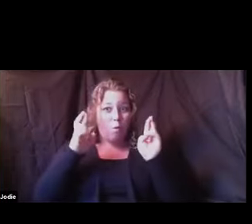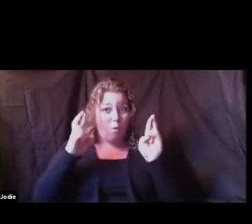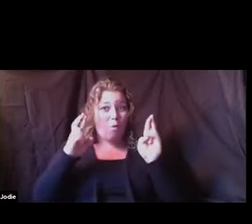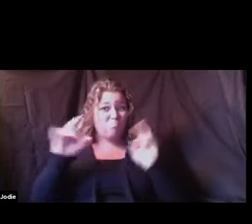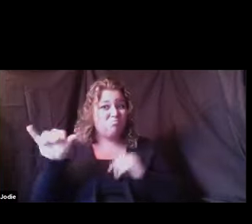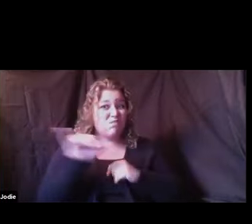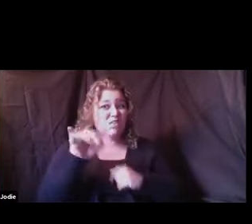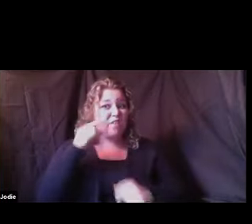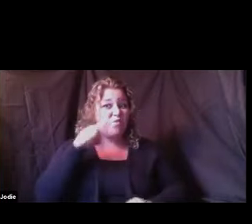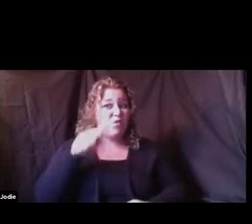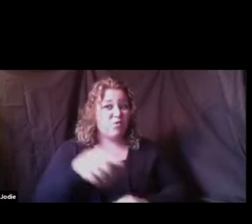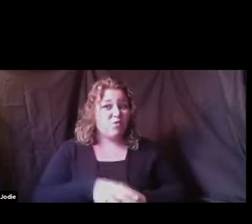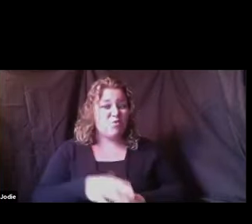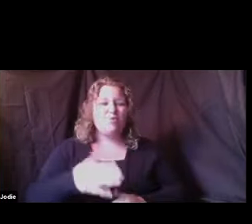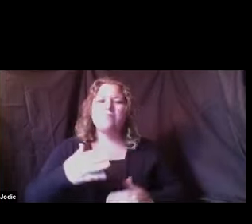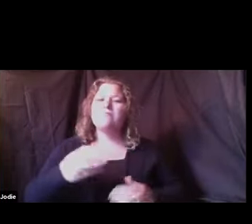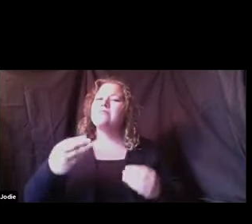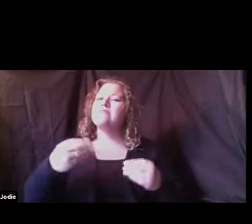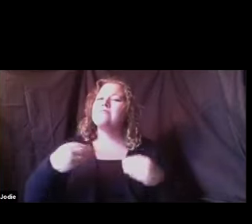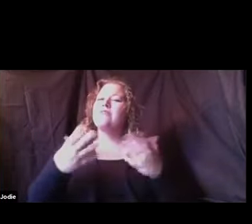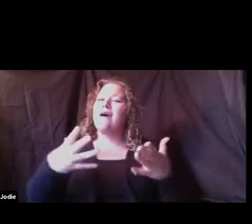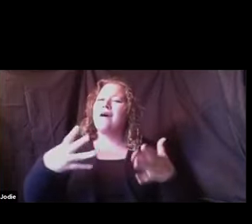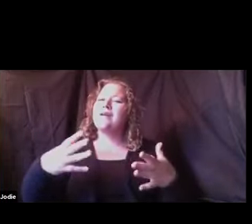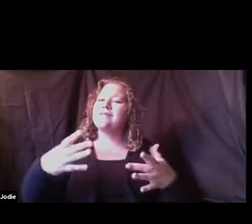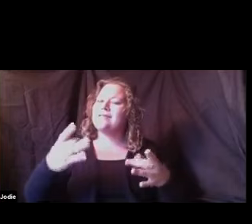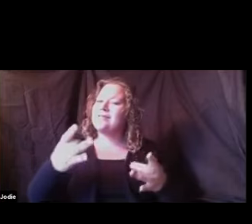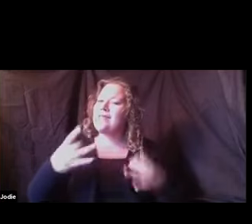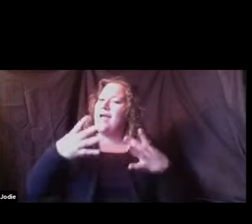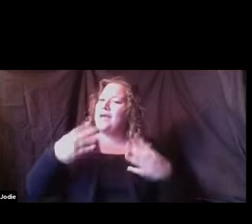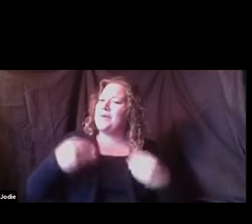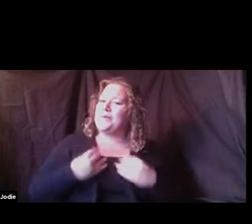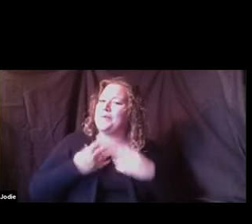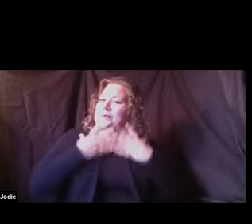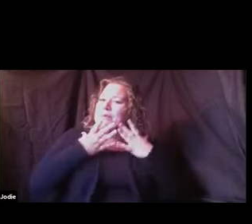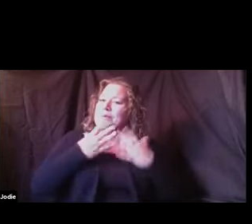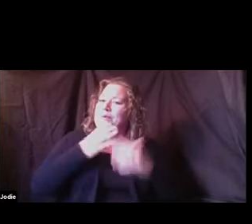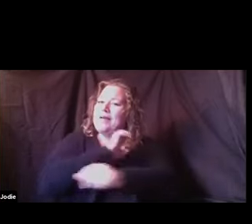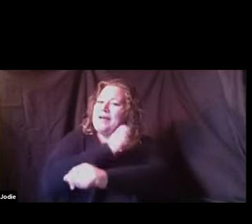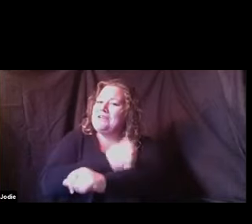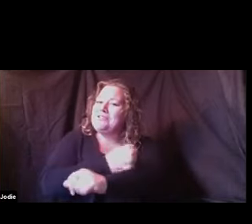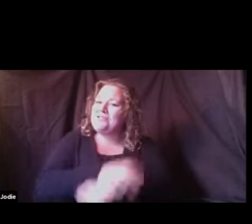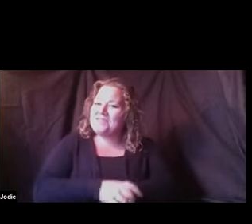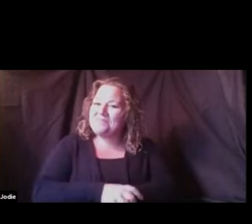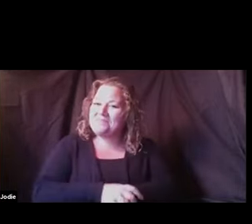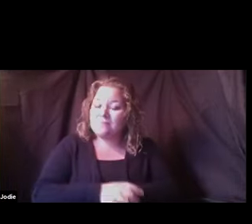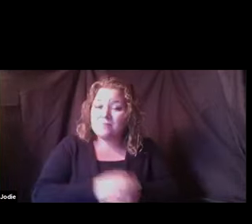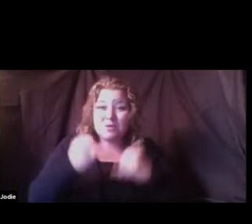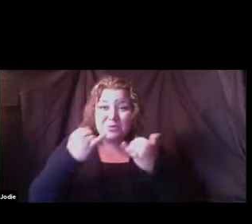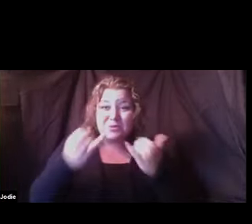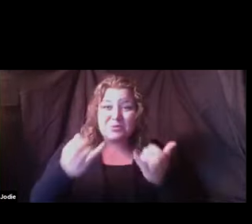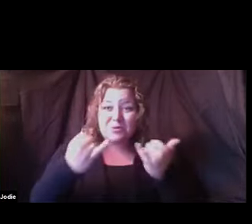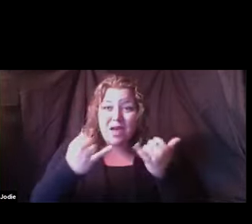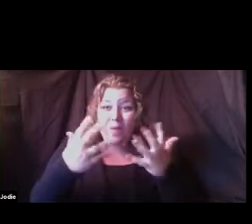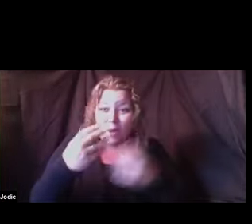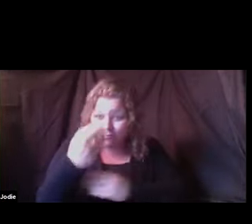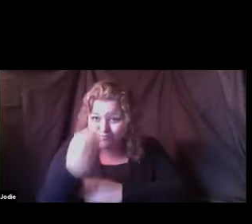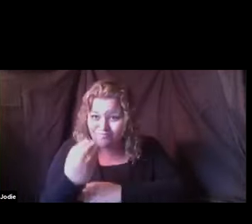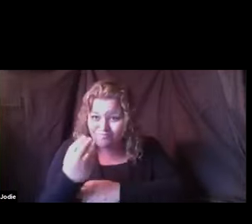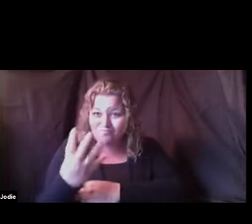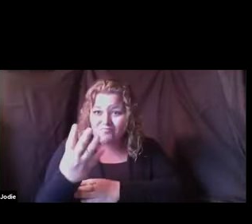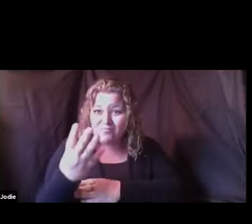and energy, and we can all use that. I do have some positive information to share with you guys today, so I